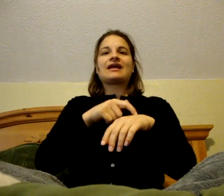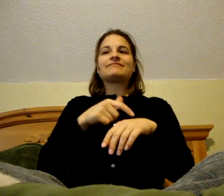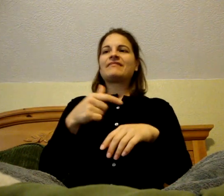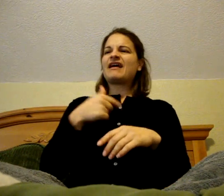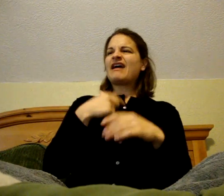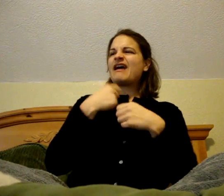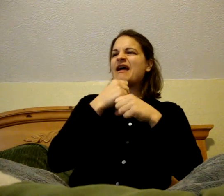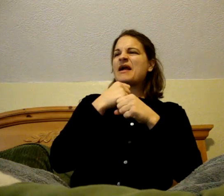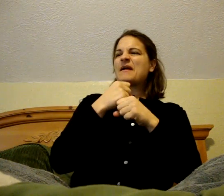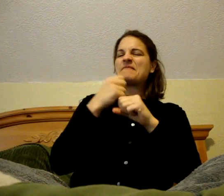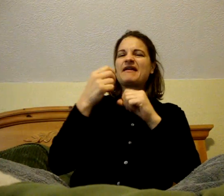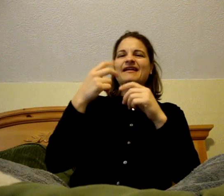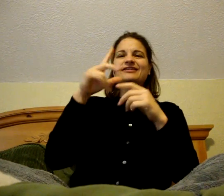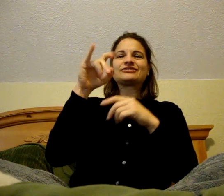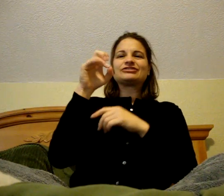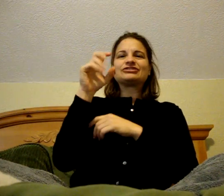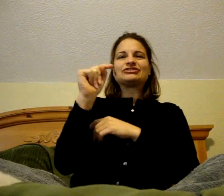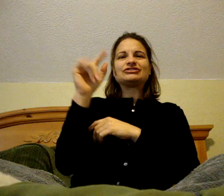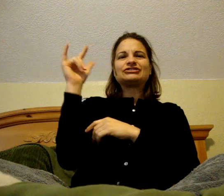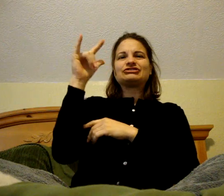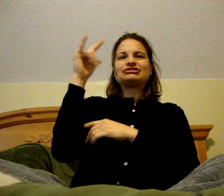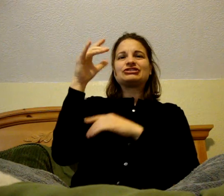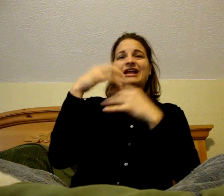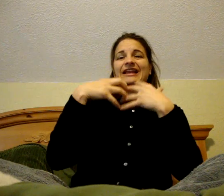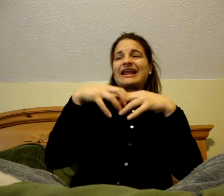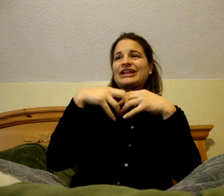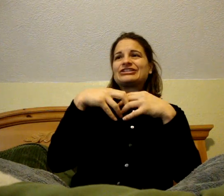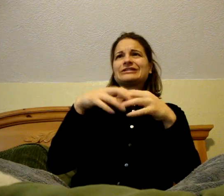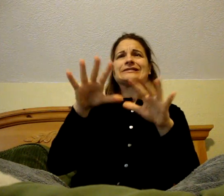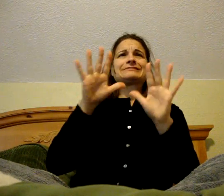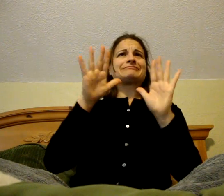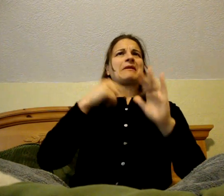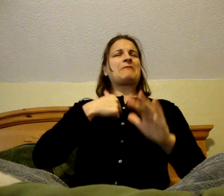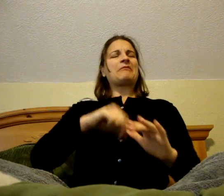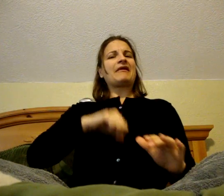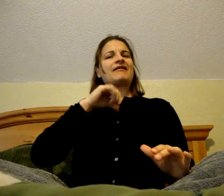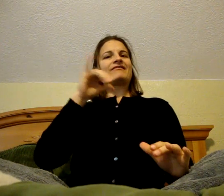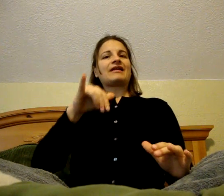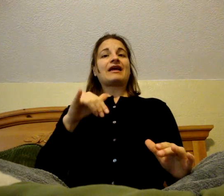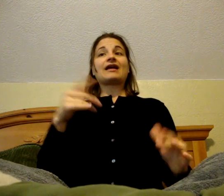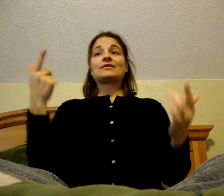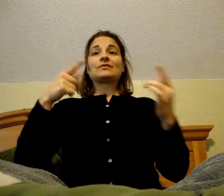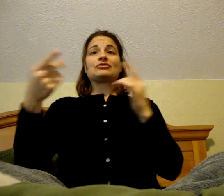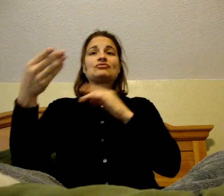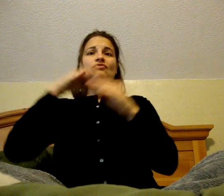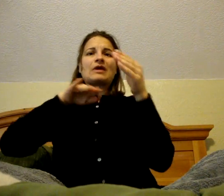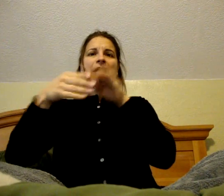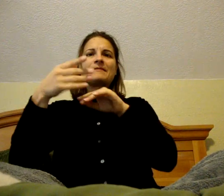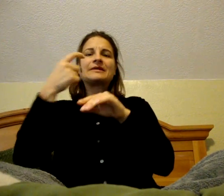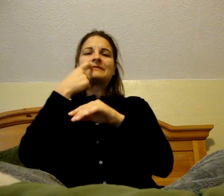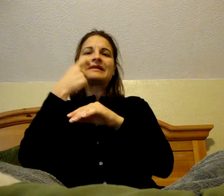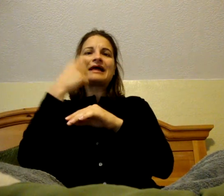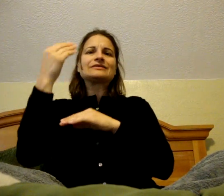When you build one up, wrap it up in plastic, and out the door it goes, and you know that out there somewhere, this machine you've made is serving an even bigger